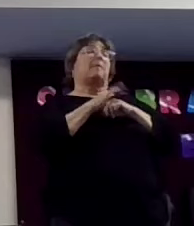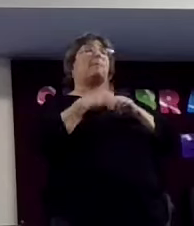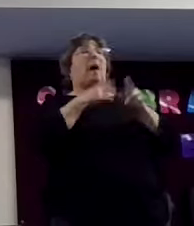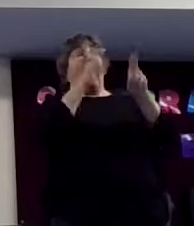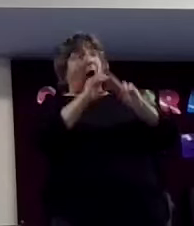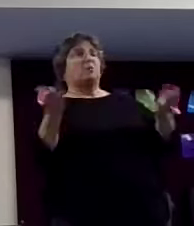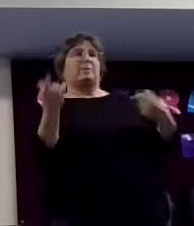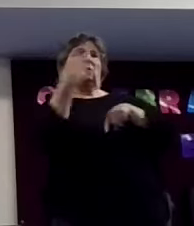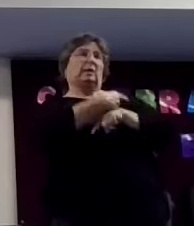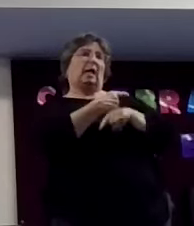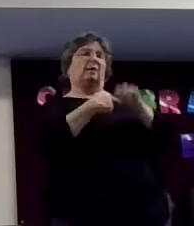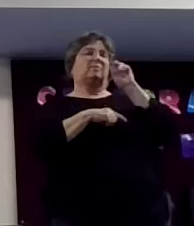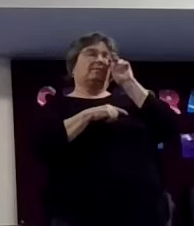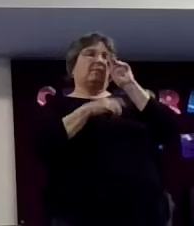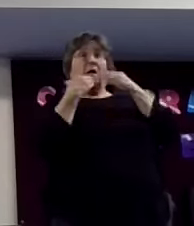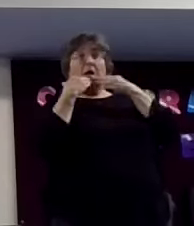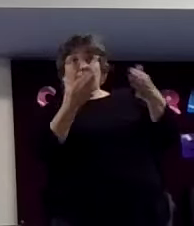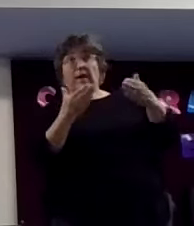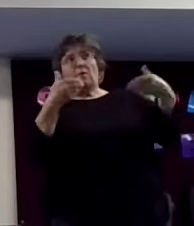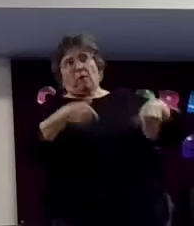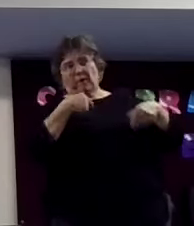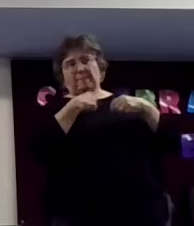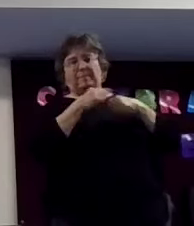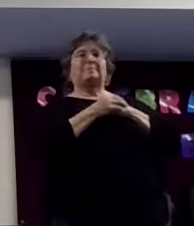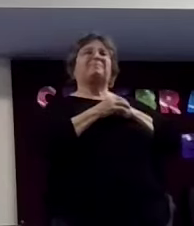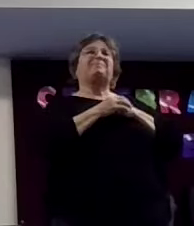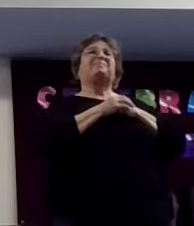my honor to be here today. So thank you so much.